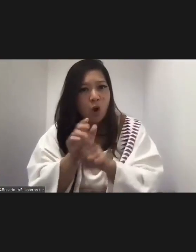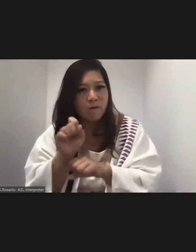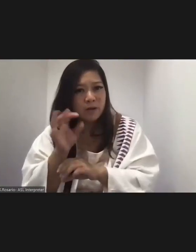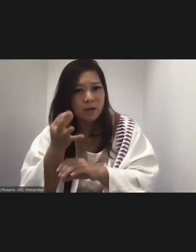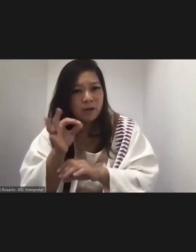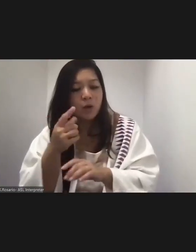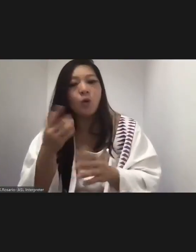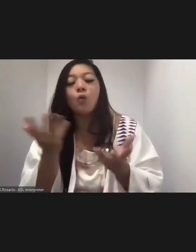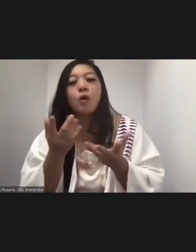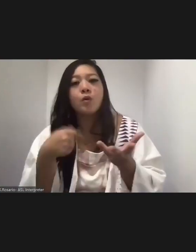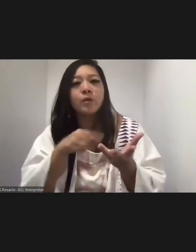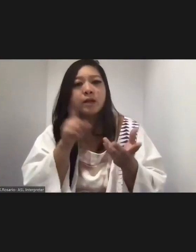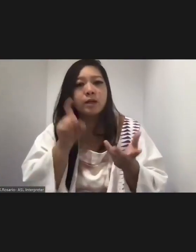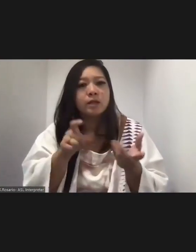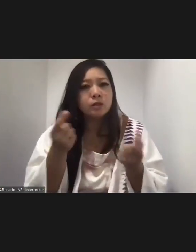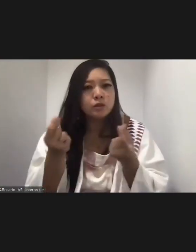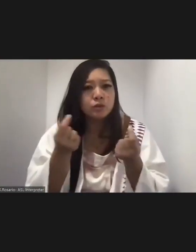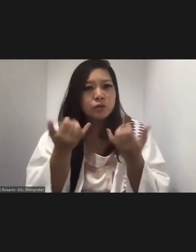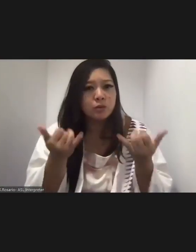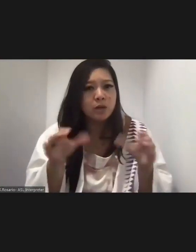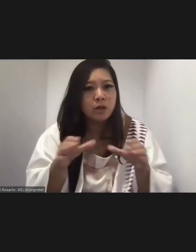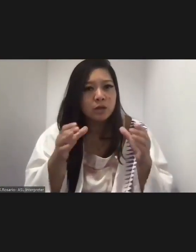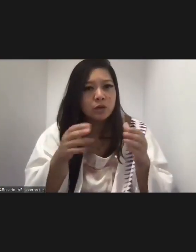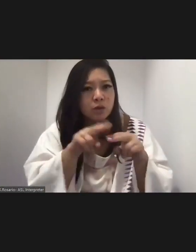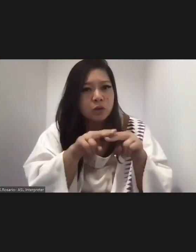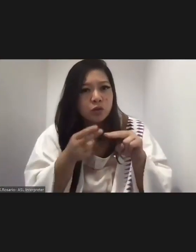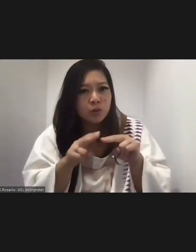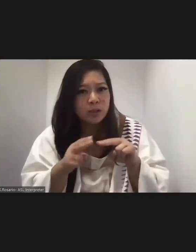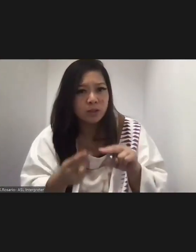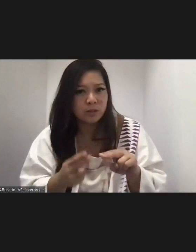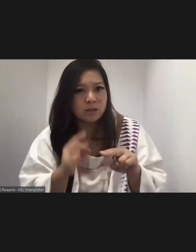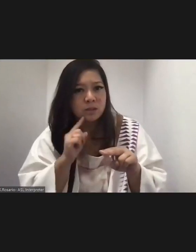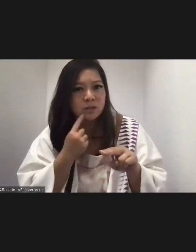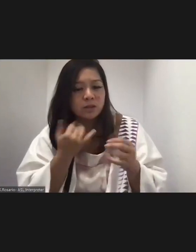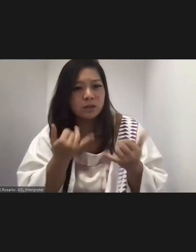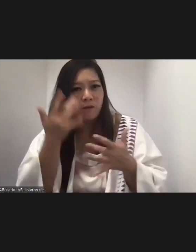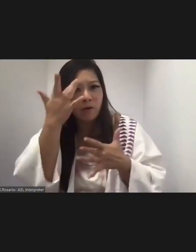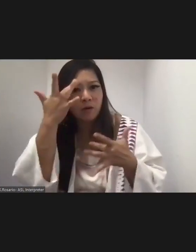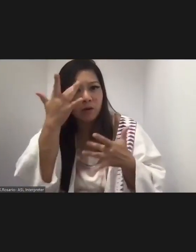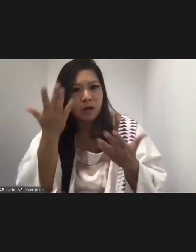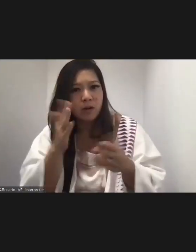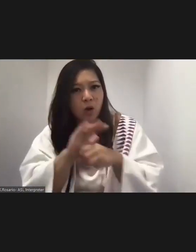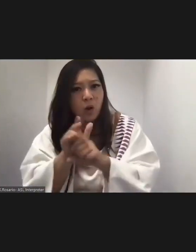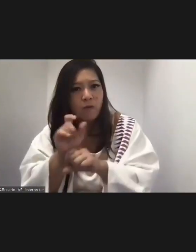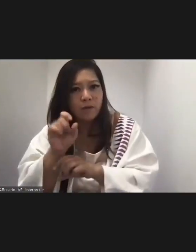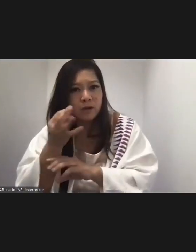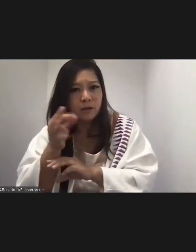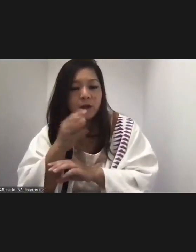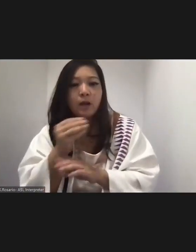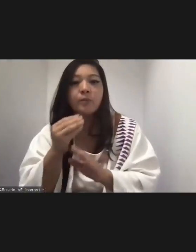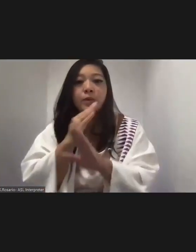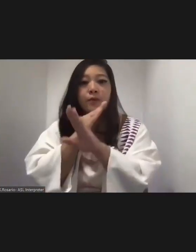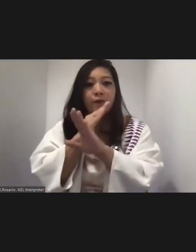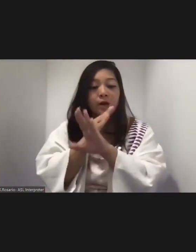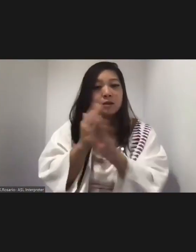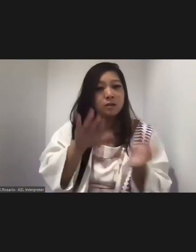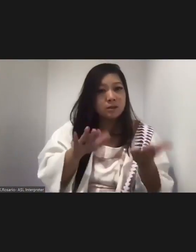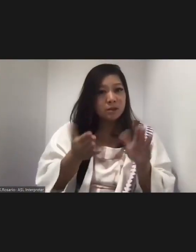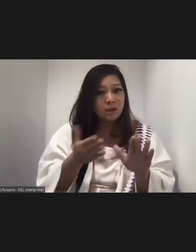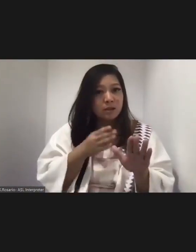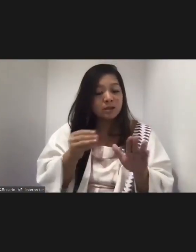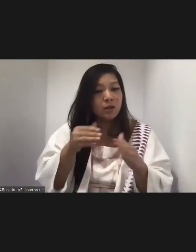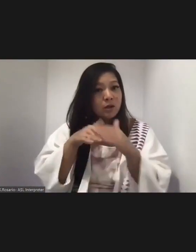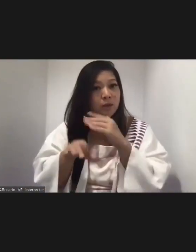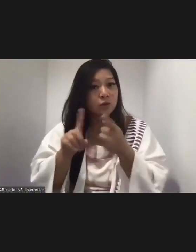need to do to decrease the severity of the illness and to prevent deaths and admissions to